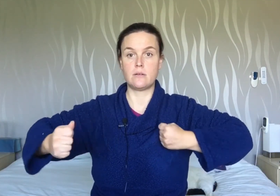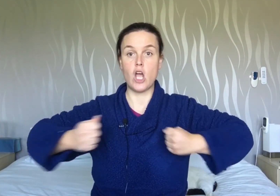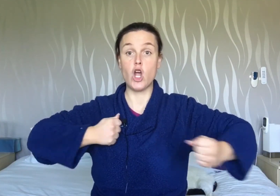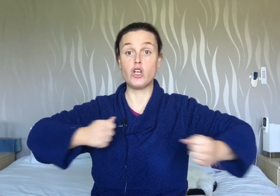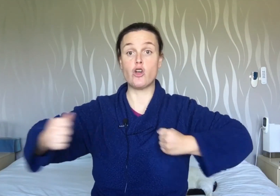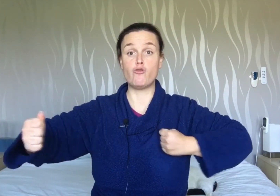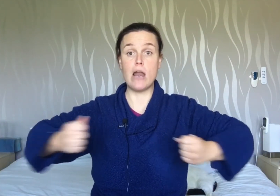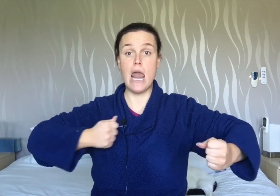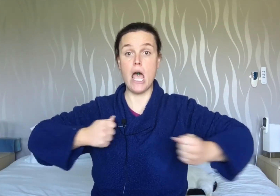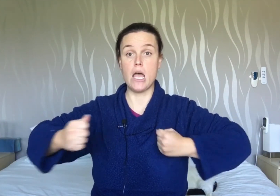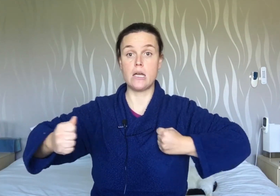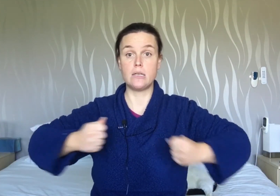Gorilla.